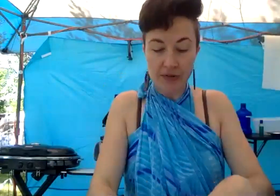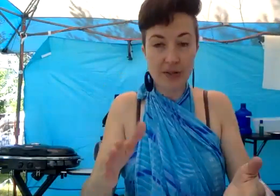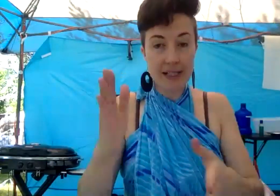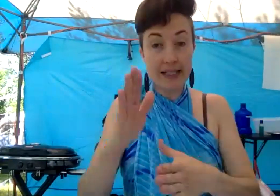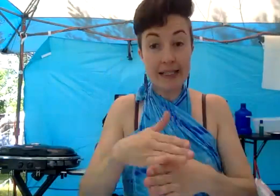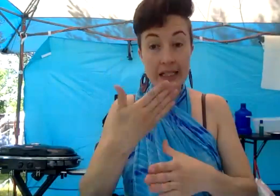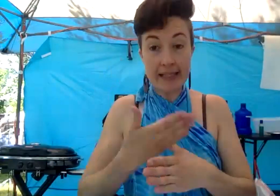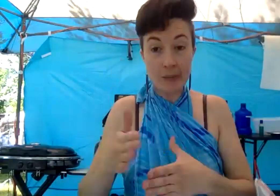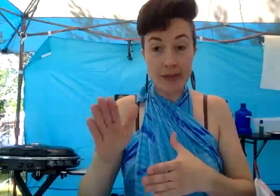to sing some